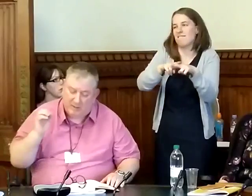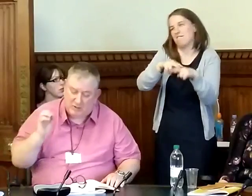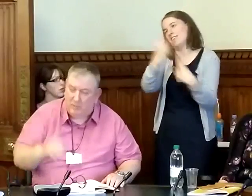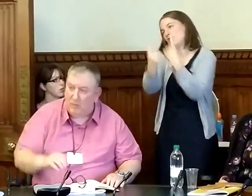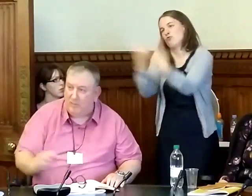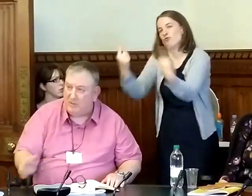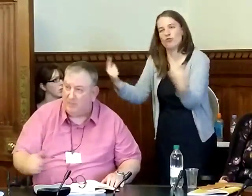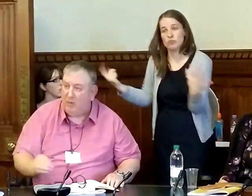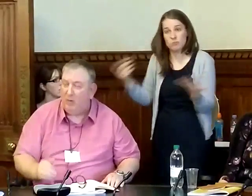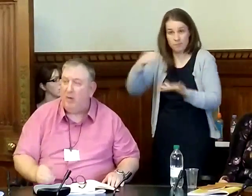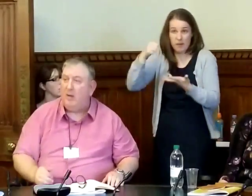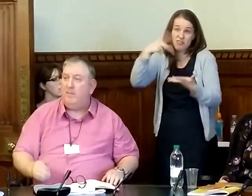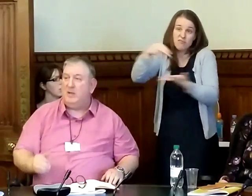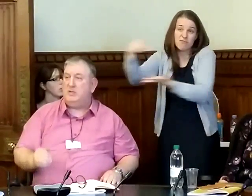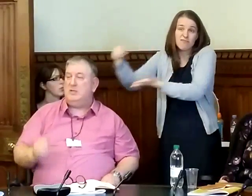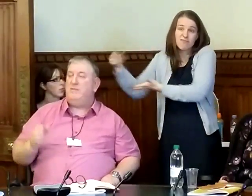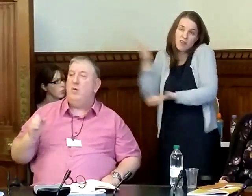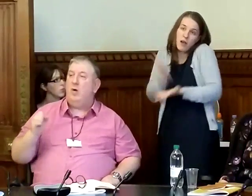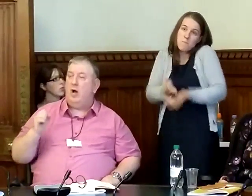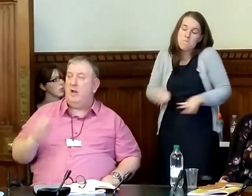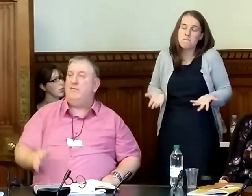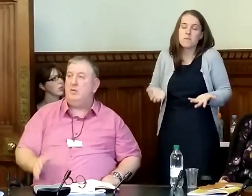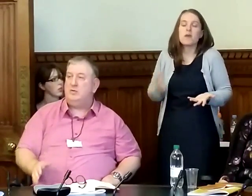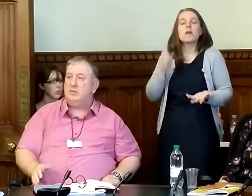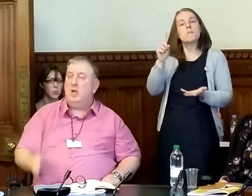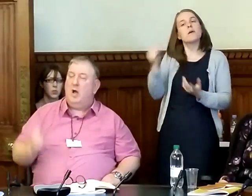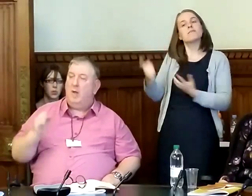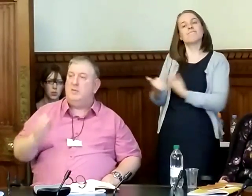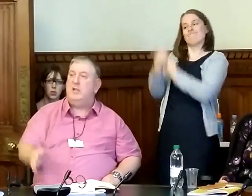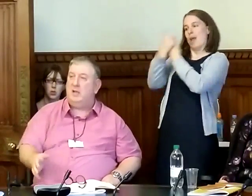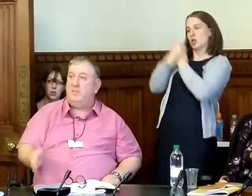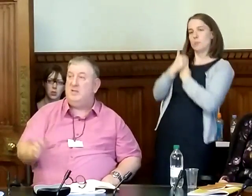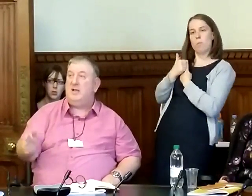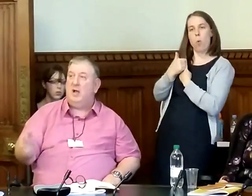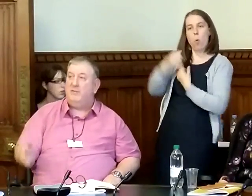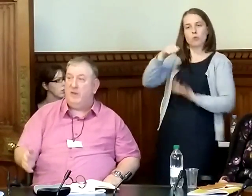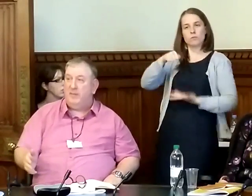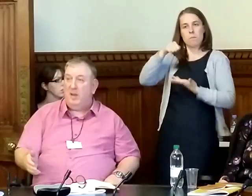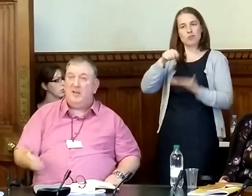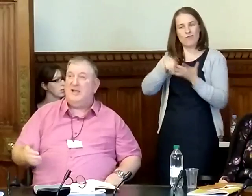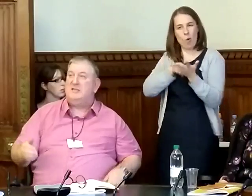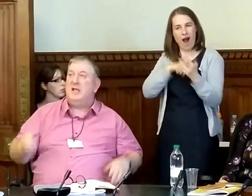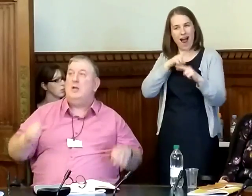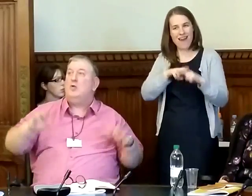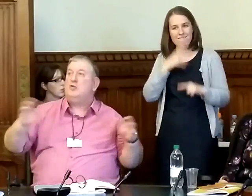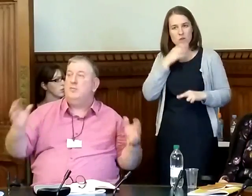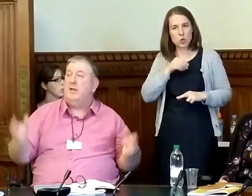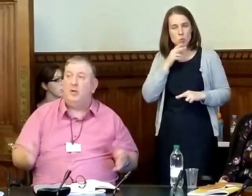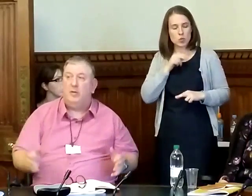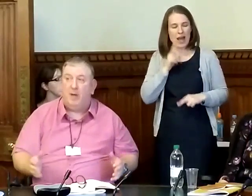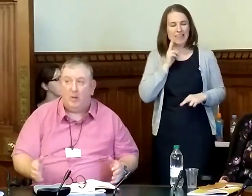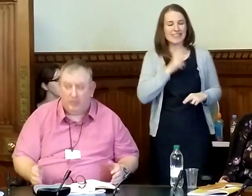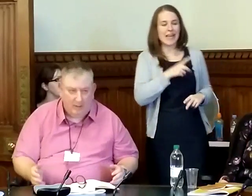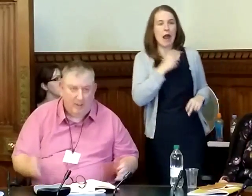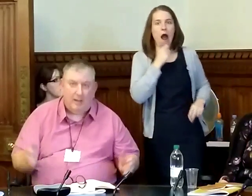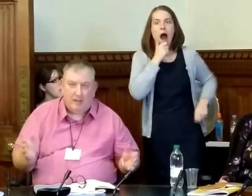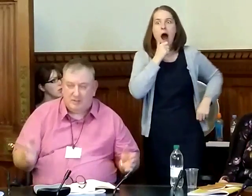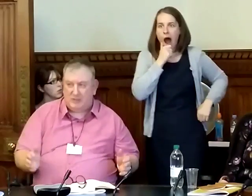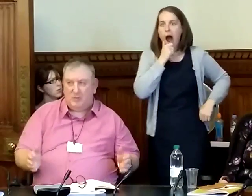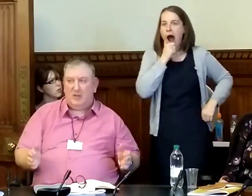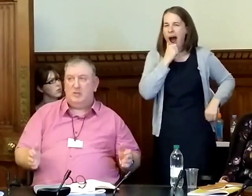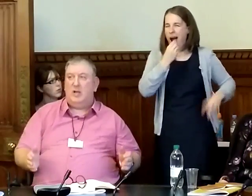the way, but the support budgets for ILF users are particularly going for them. They see lots of meat on the